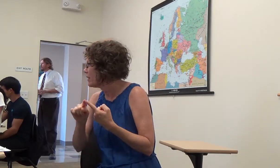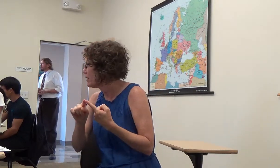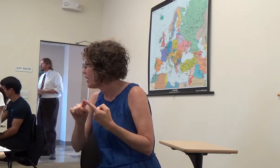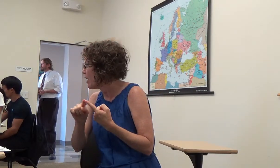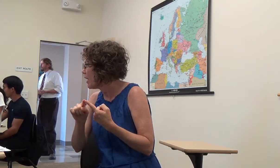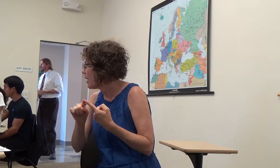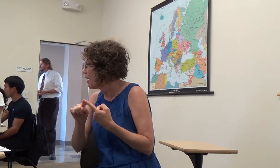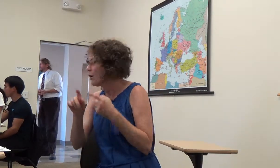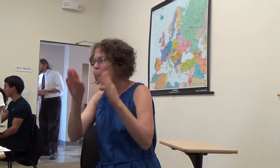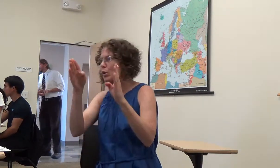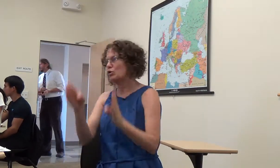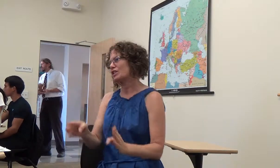to the person.